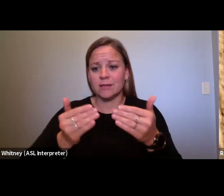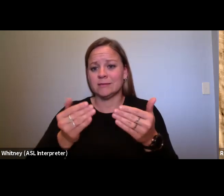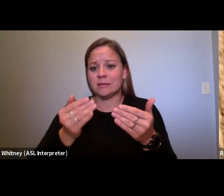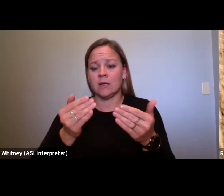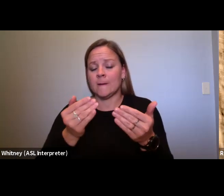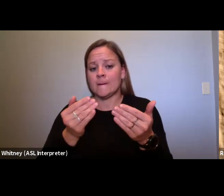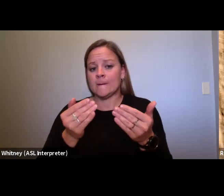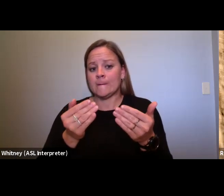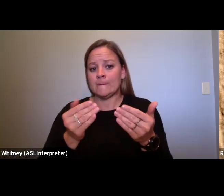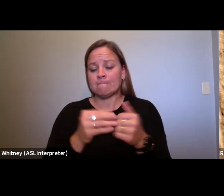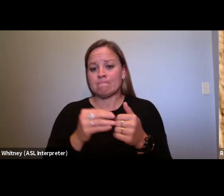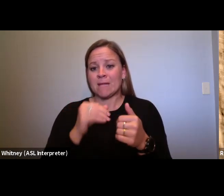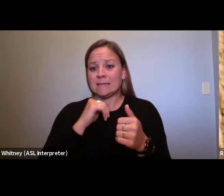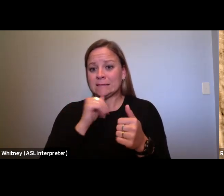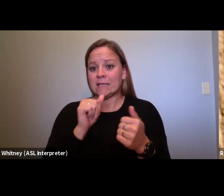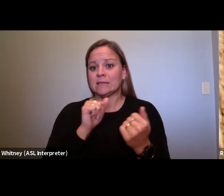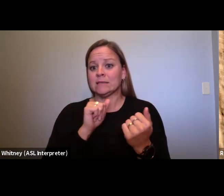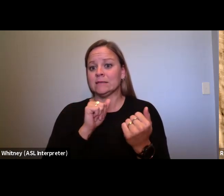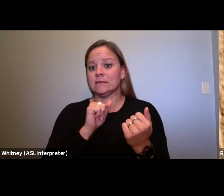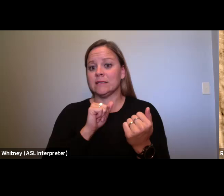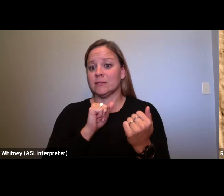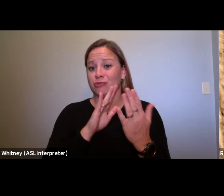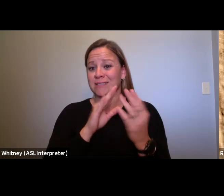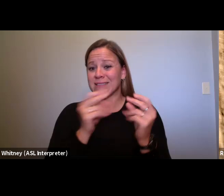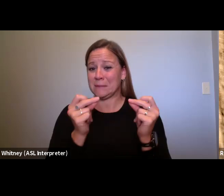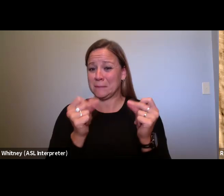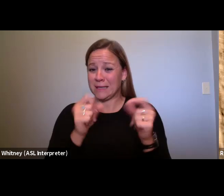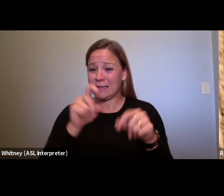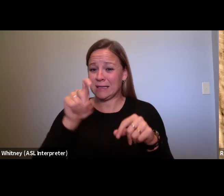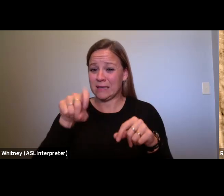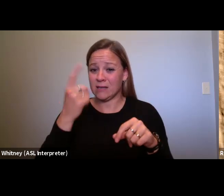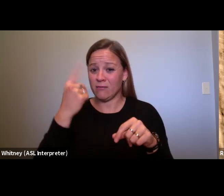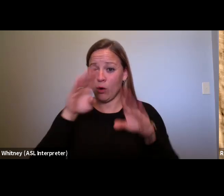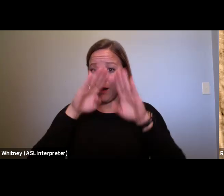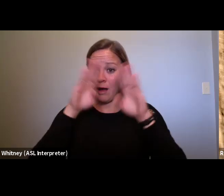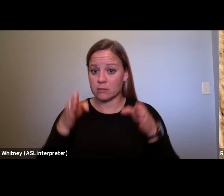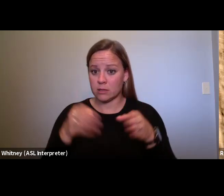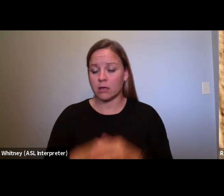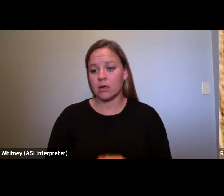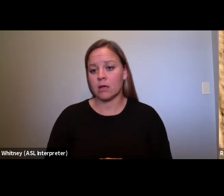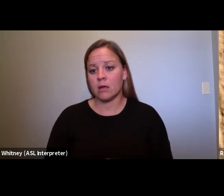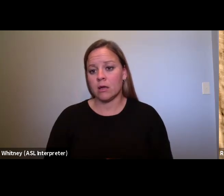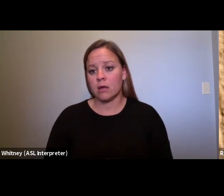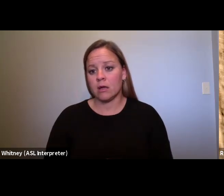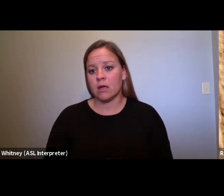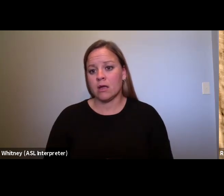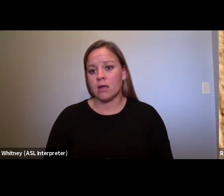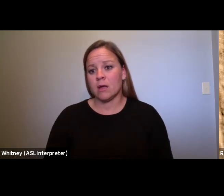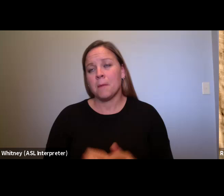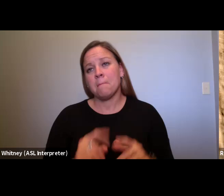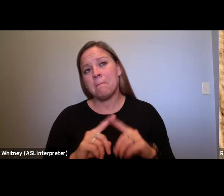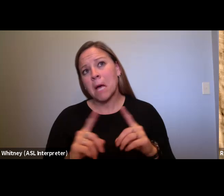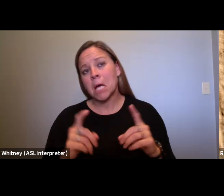doesn't, you know, address the immediate need for the housing, but at least it gives us